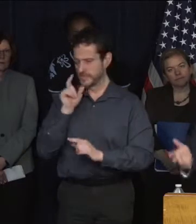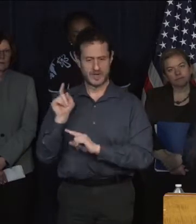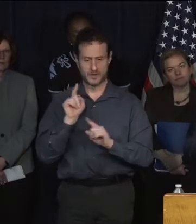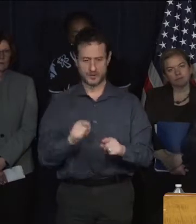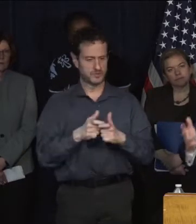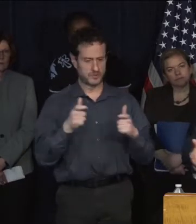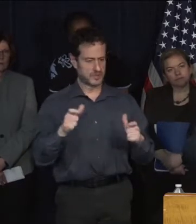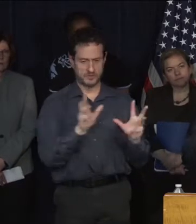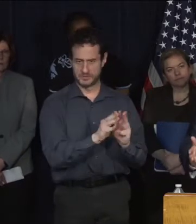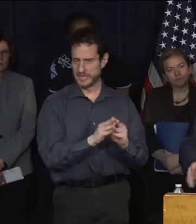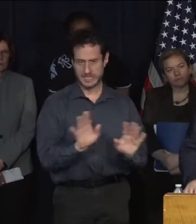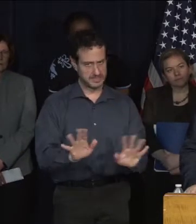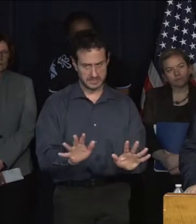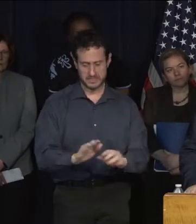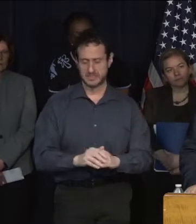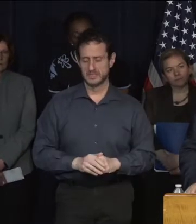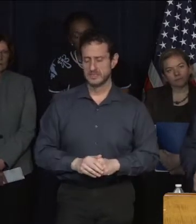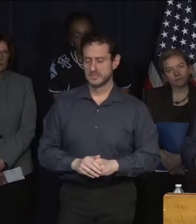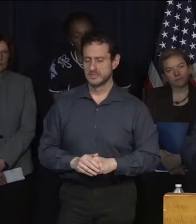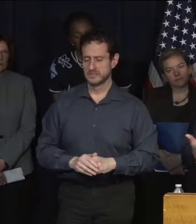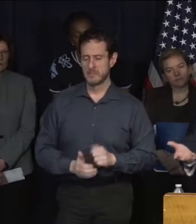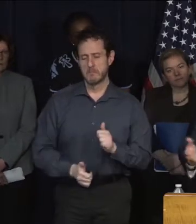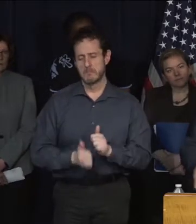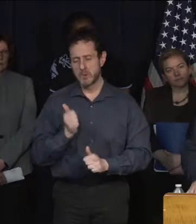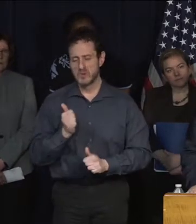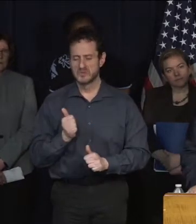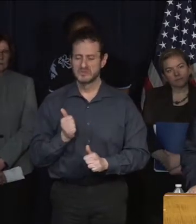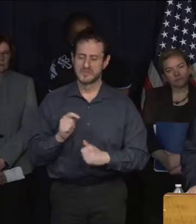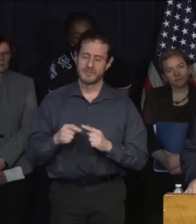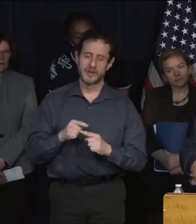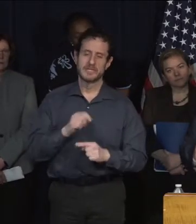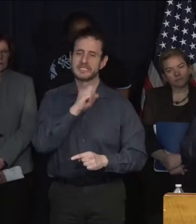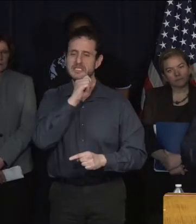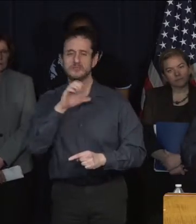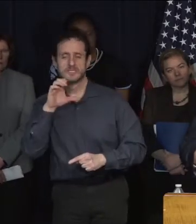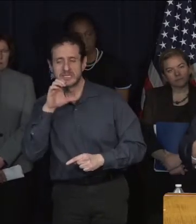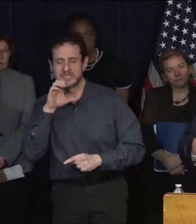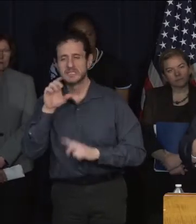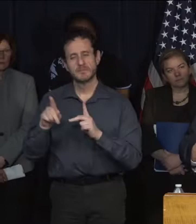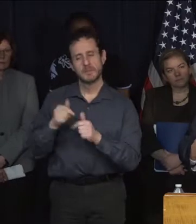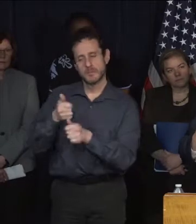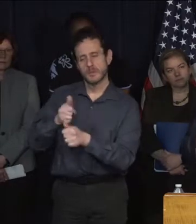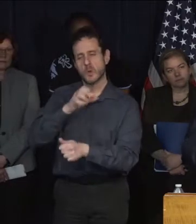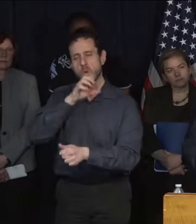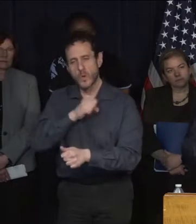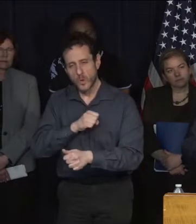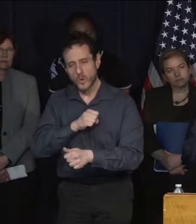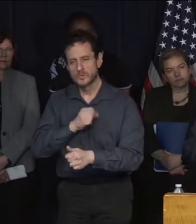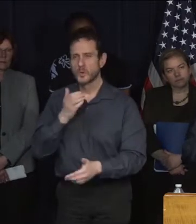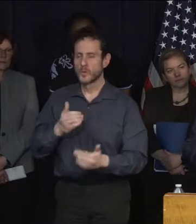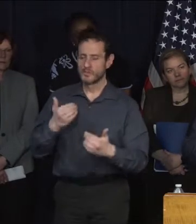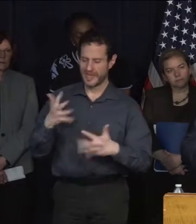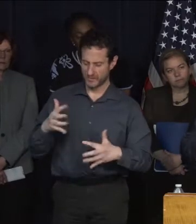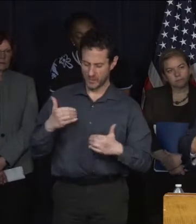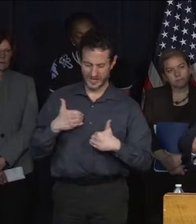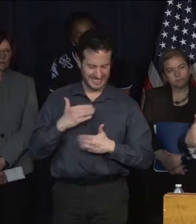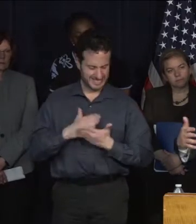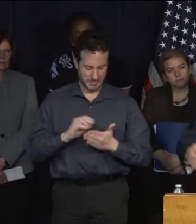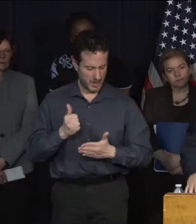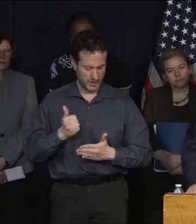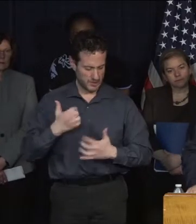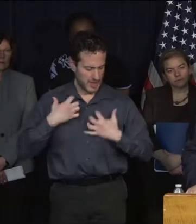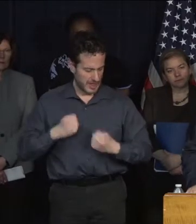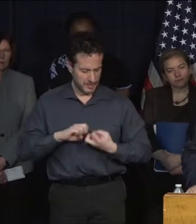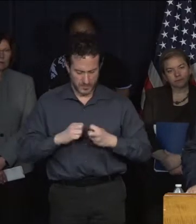these major events. It's mostly been about the elderly, people who have either an underlying condition or are